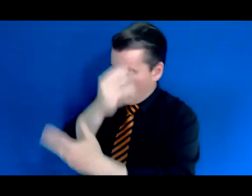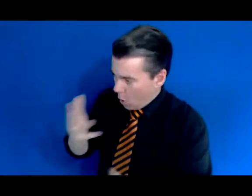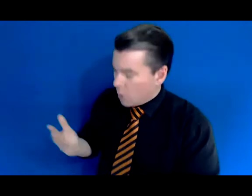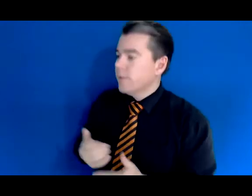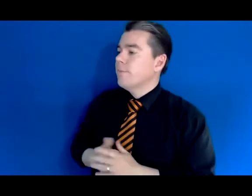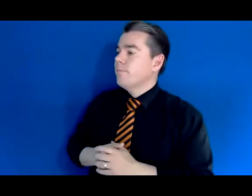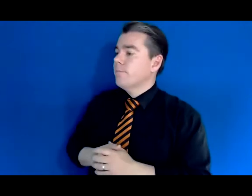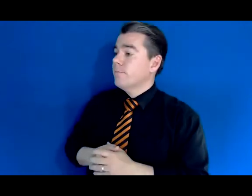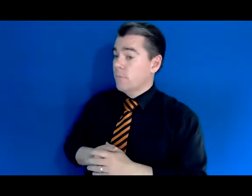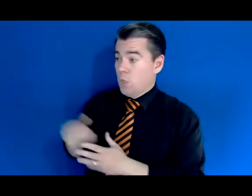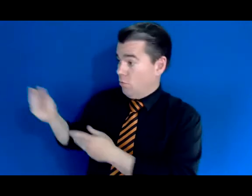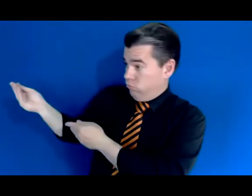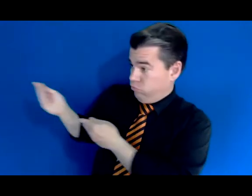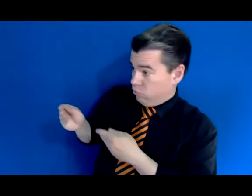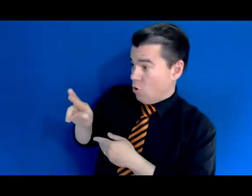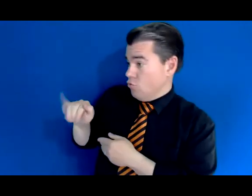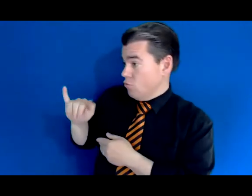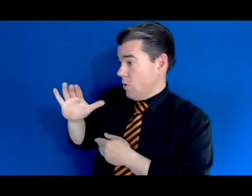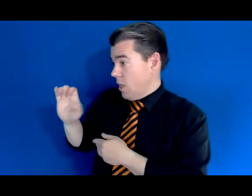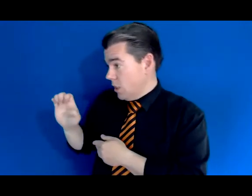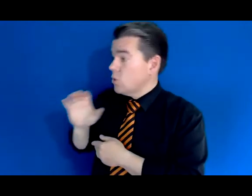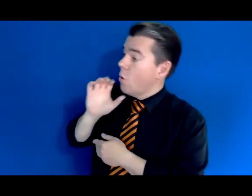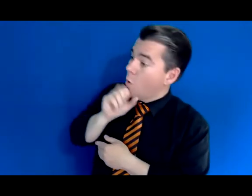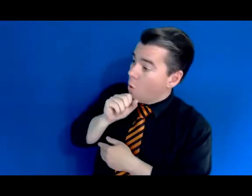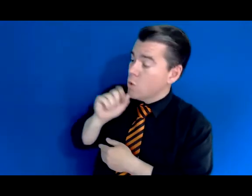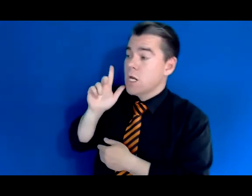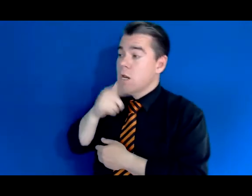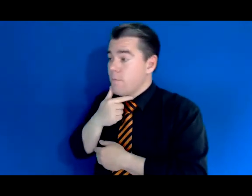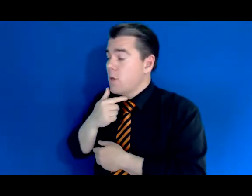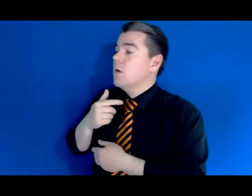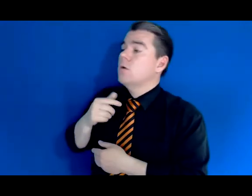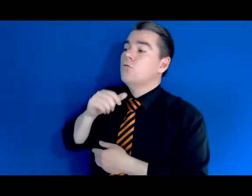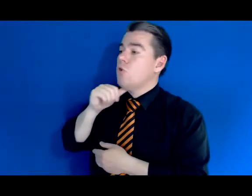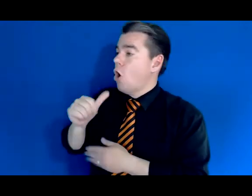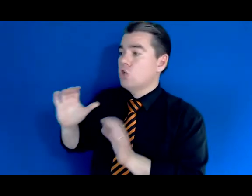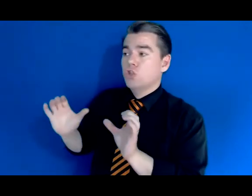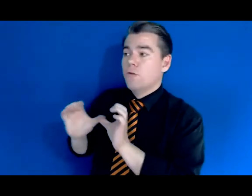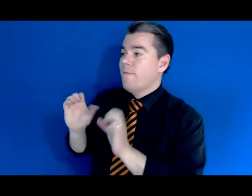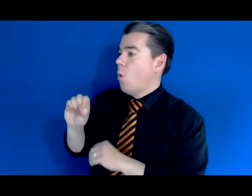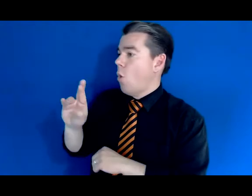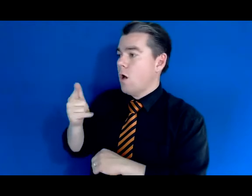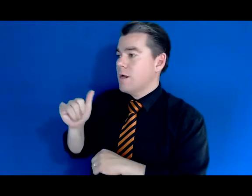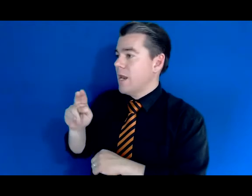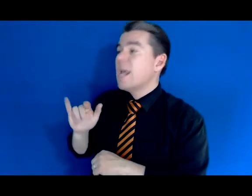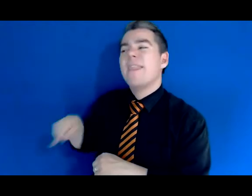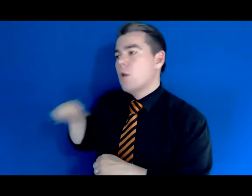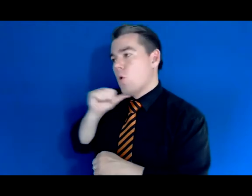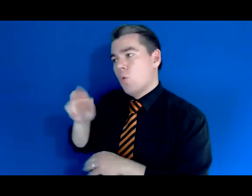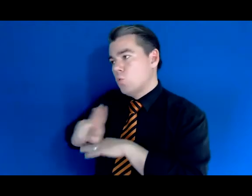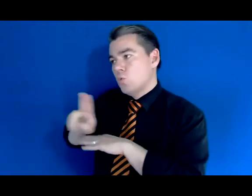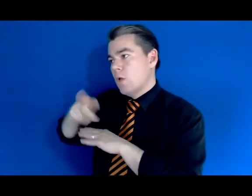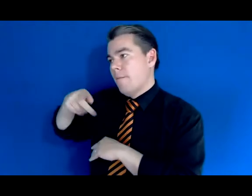of both the rice and orange and lemon are not certified organic, they do not use pesticides and are